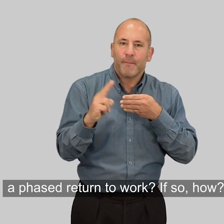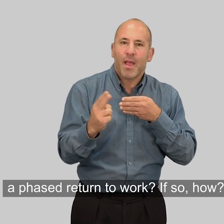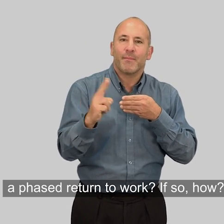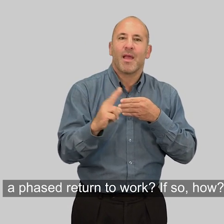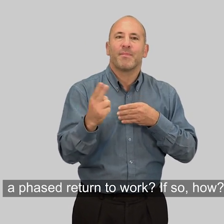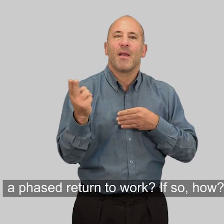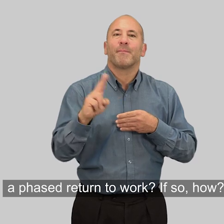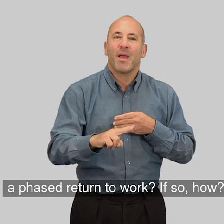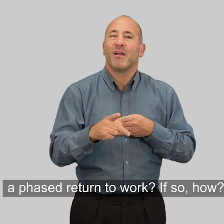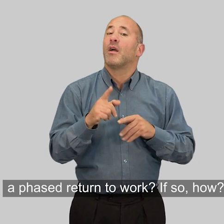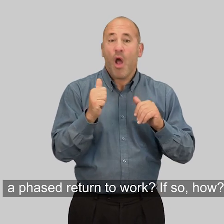how?